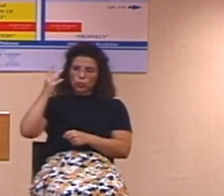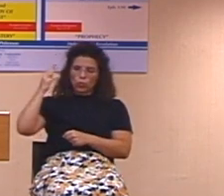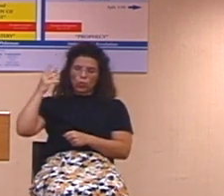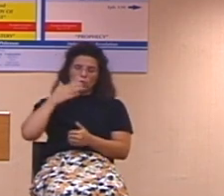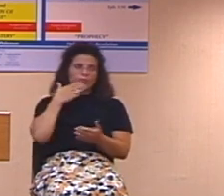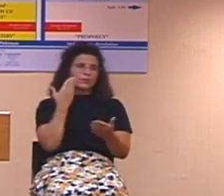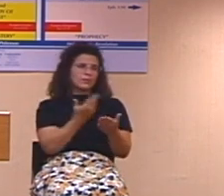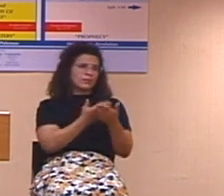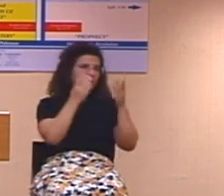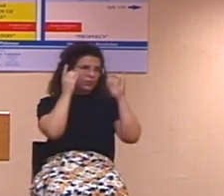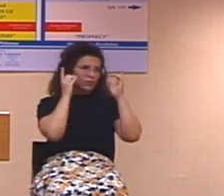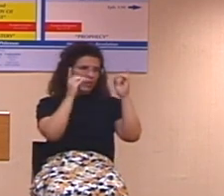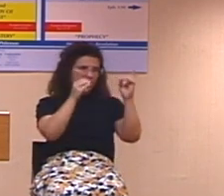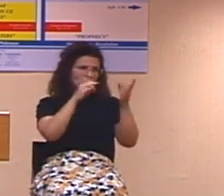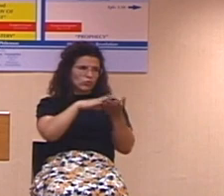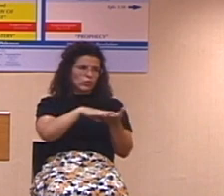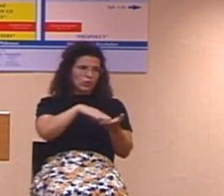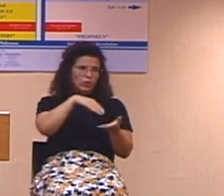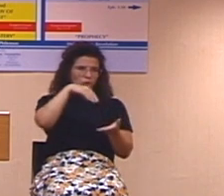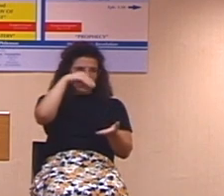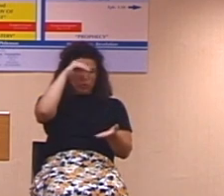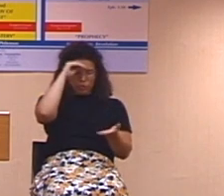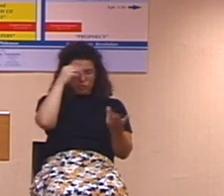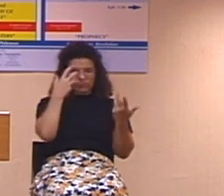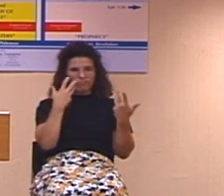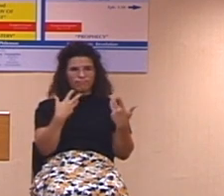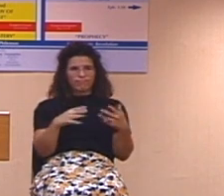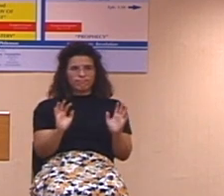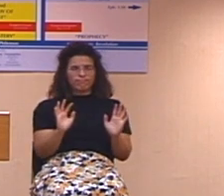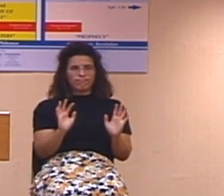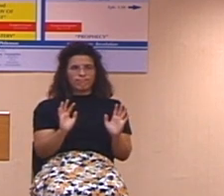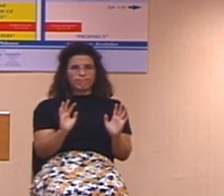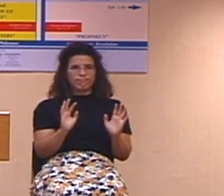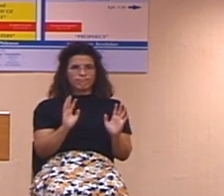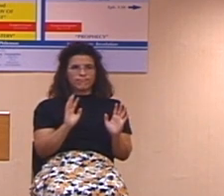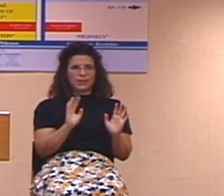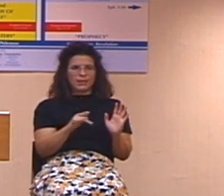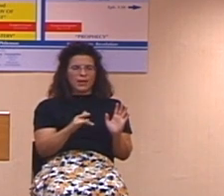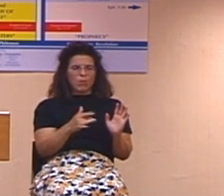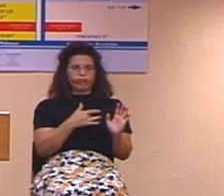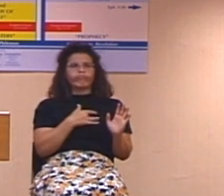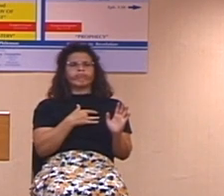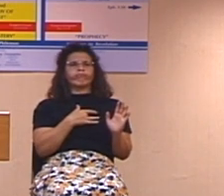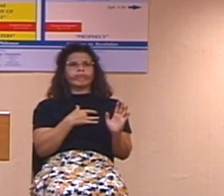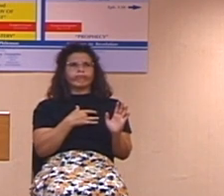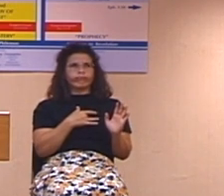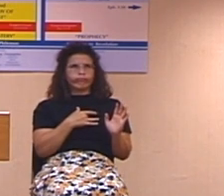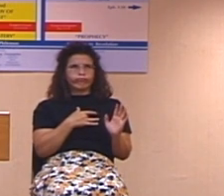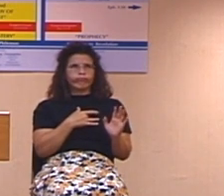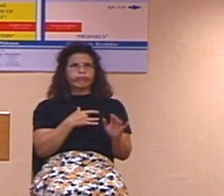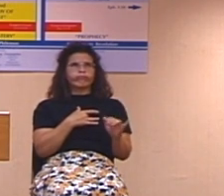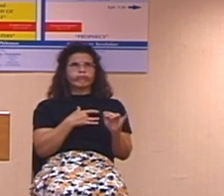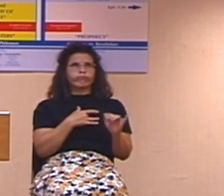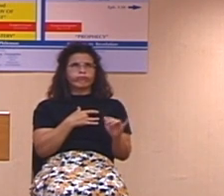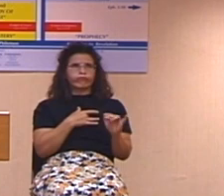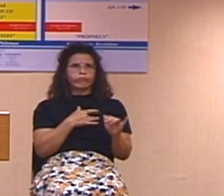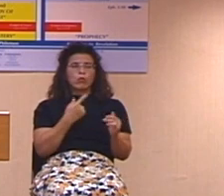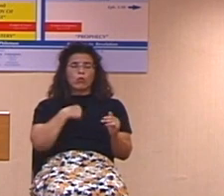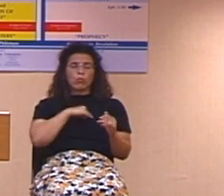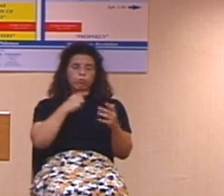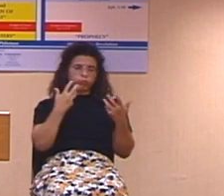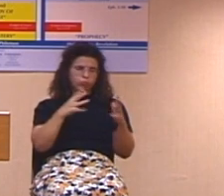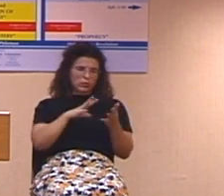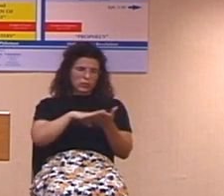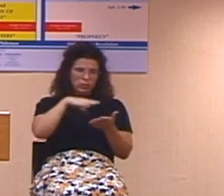sound doctrine learned. And that stuck with me. We learn stuff, don't